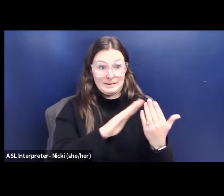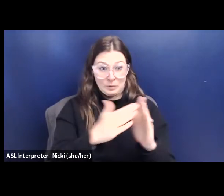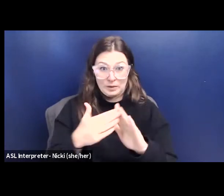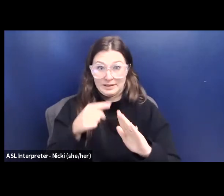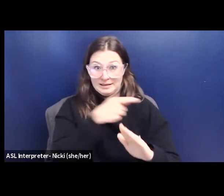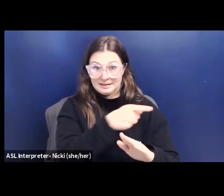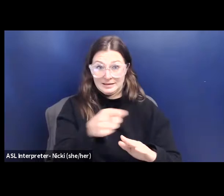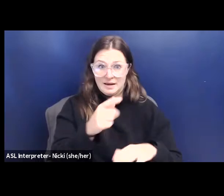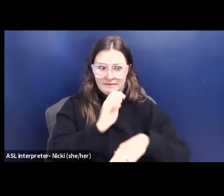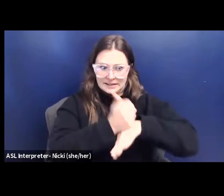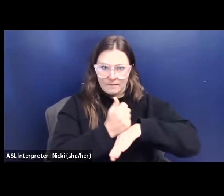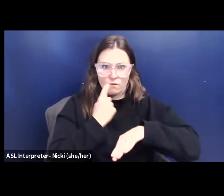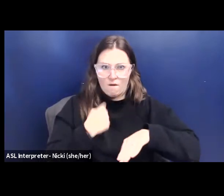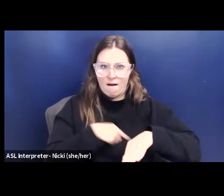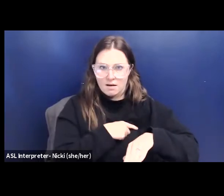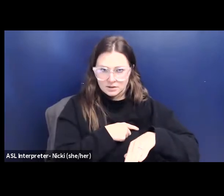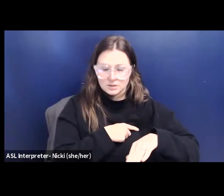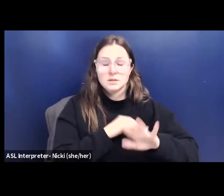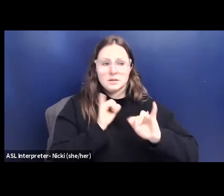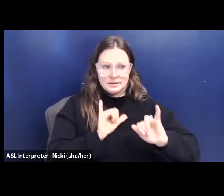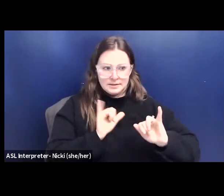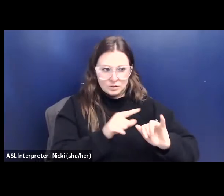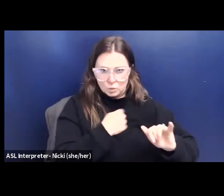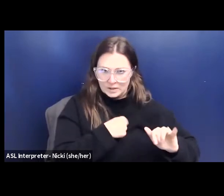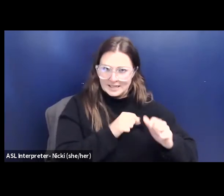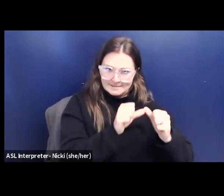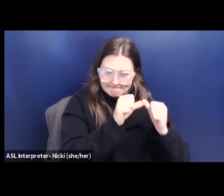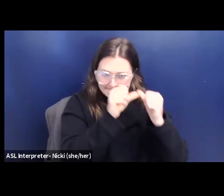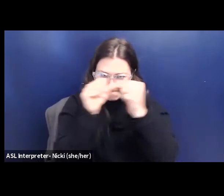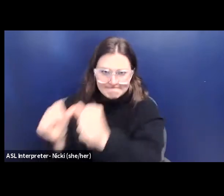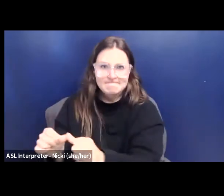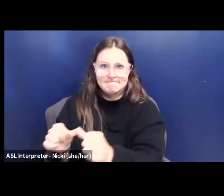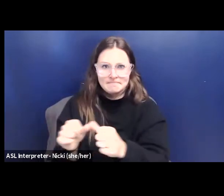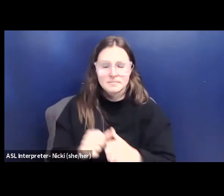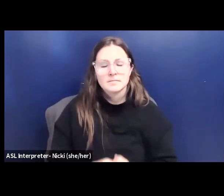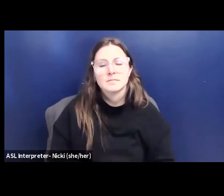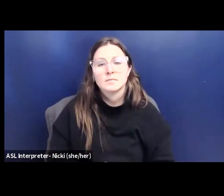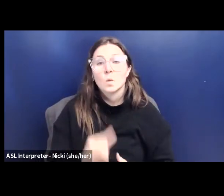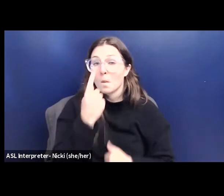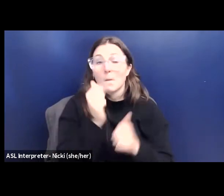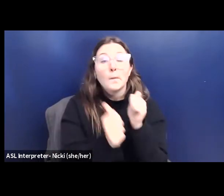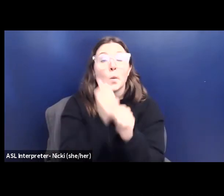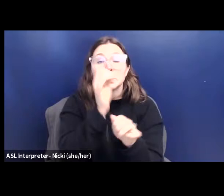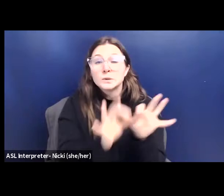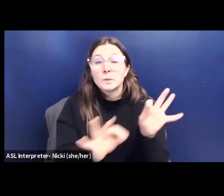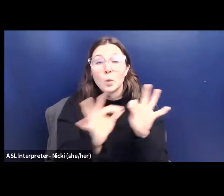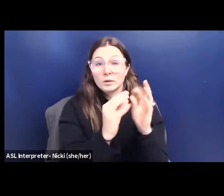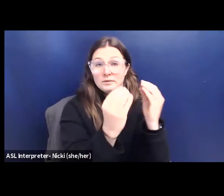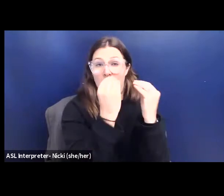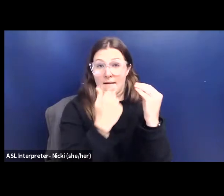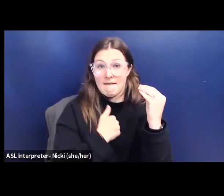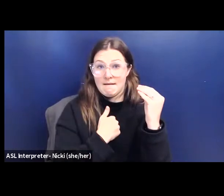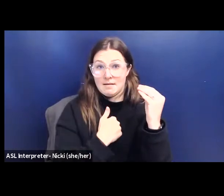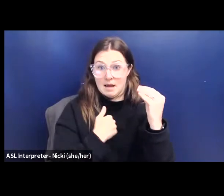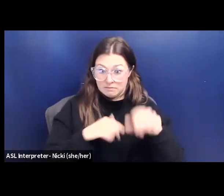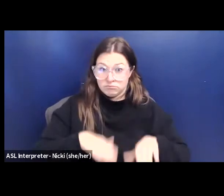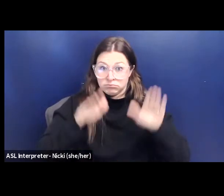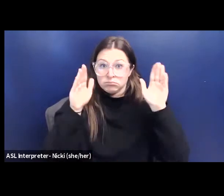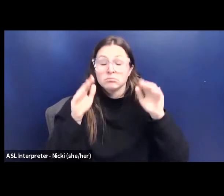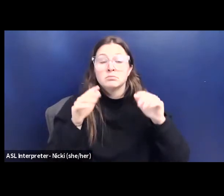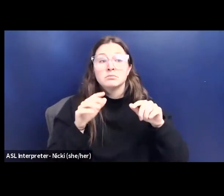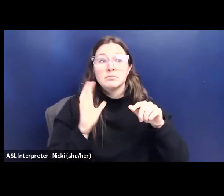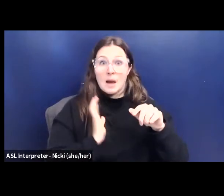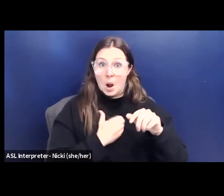ourselves. One of the most important teachings for me in all of my work is that our peoples have always